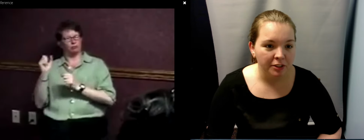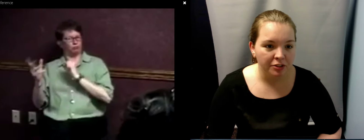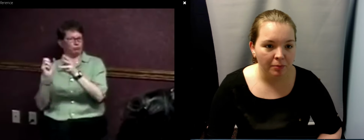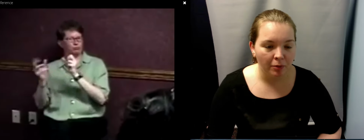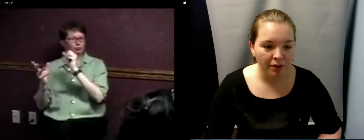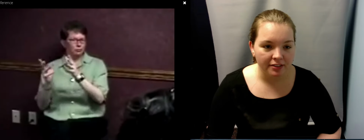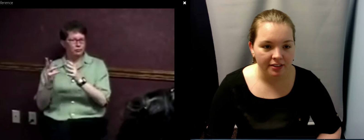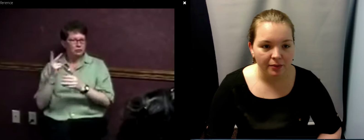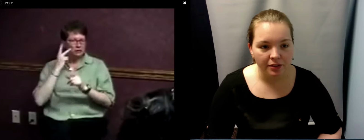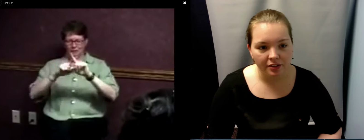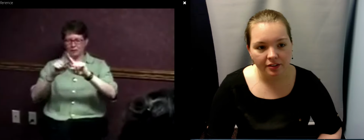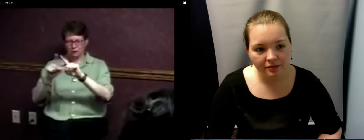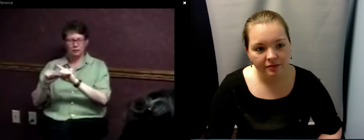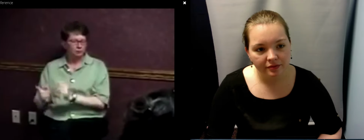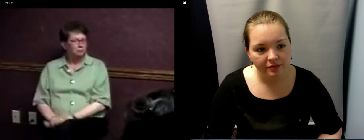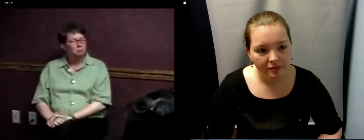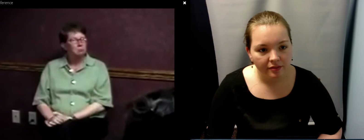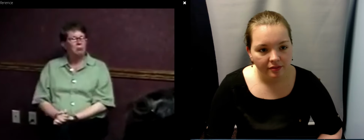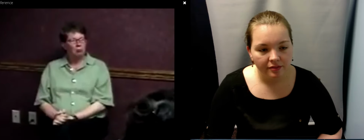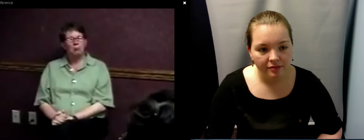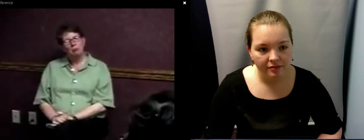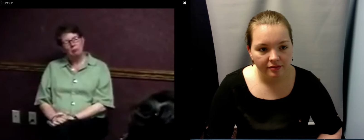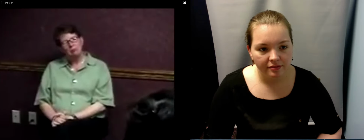I'll make sure I'll practice that with her.